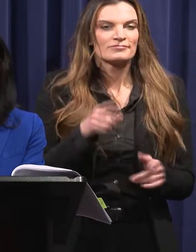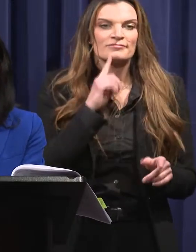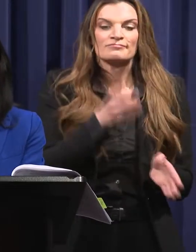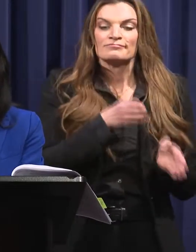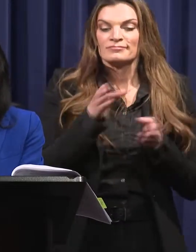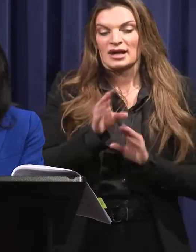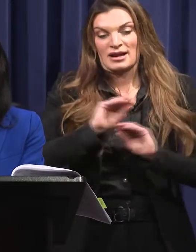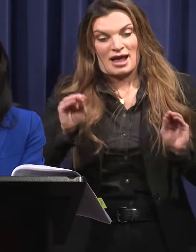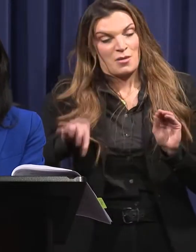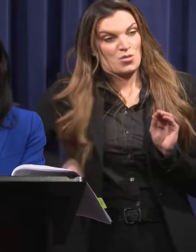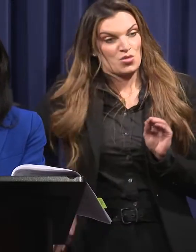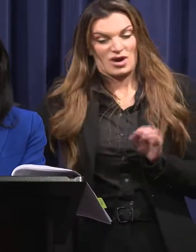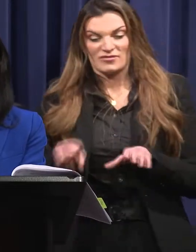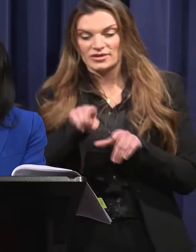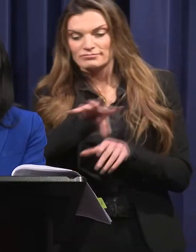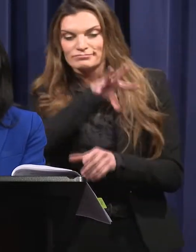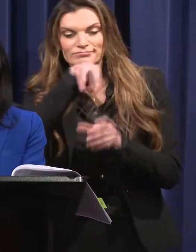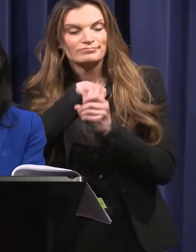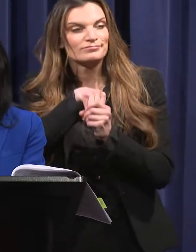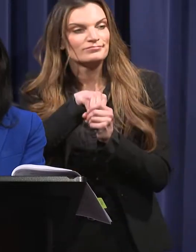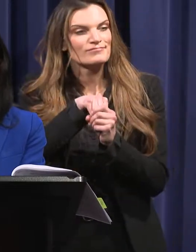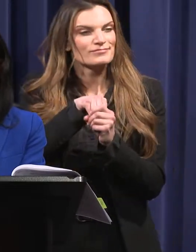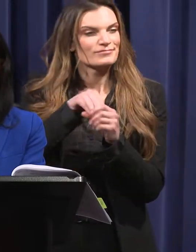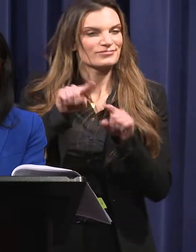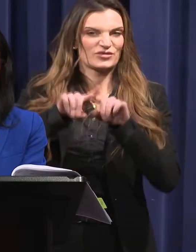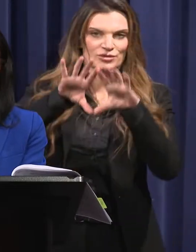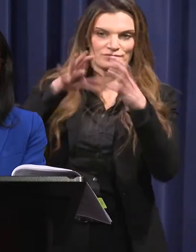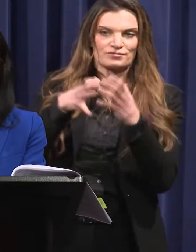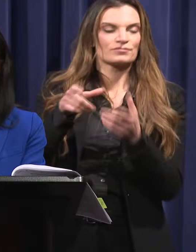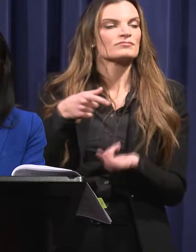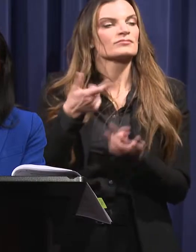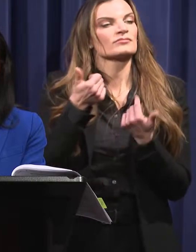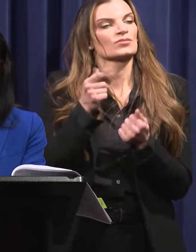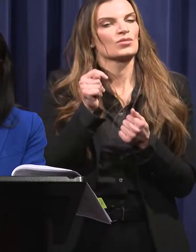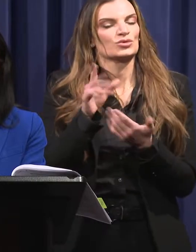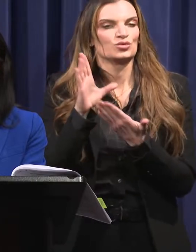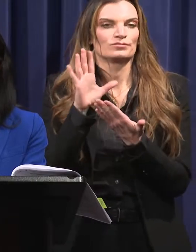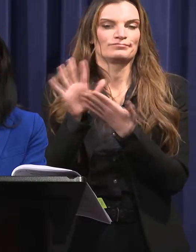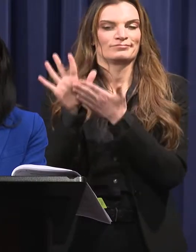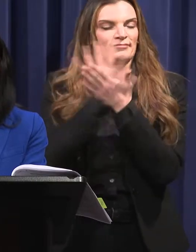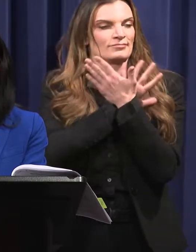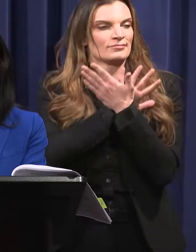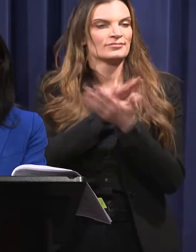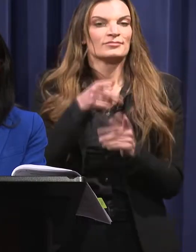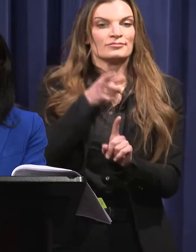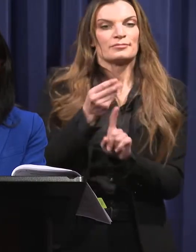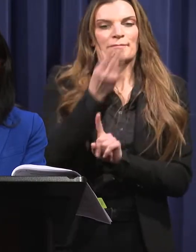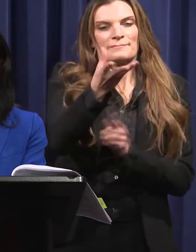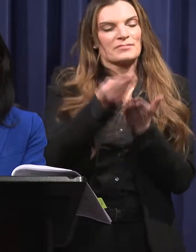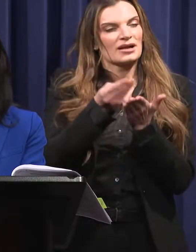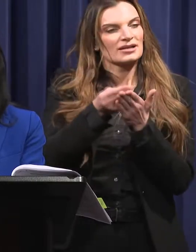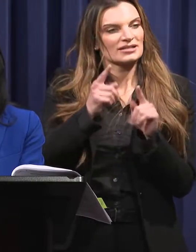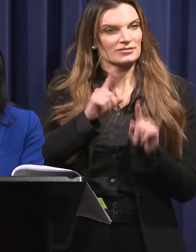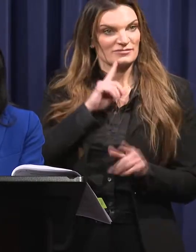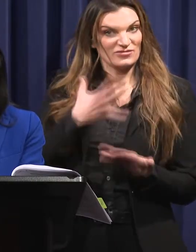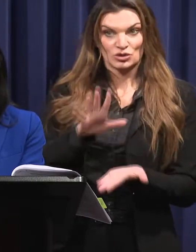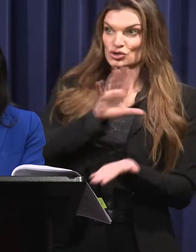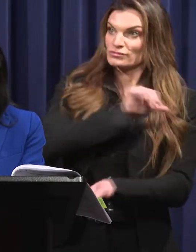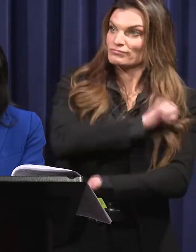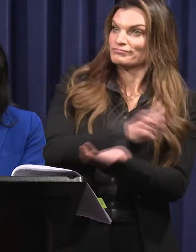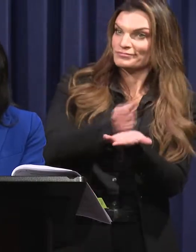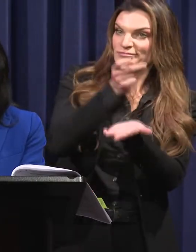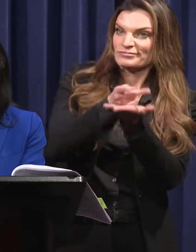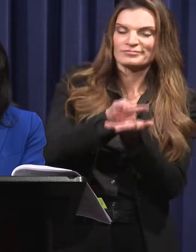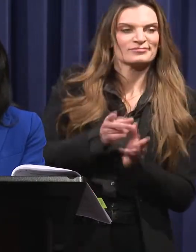nonprofit funds intended for a specific purpose to unrelated and unauthorized business expenses of their private